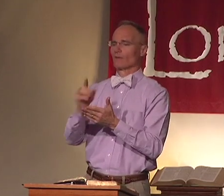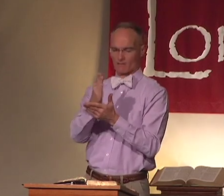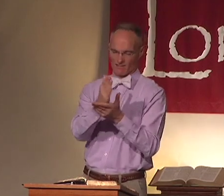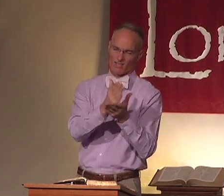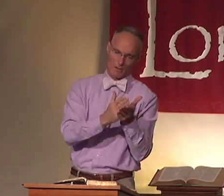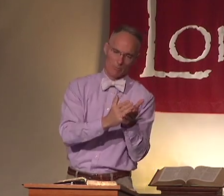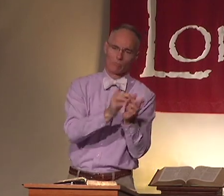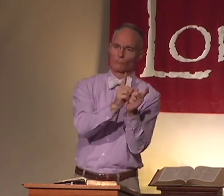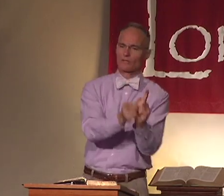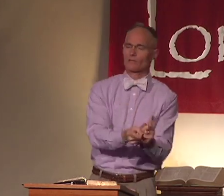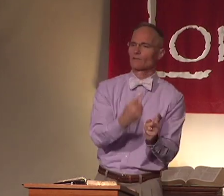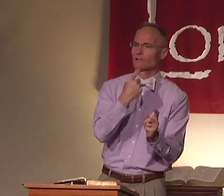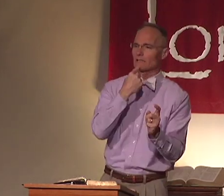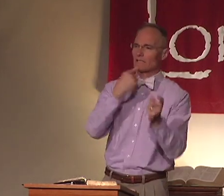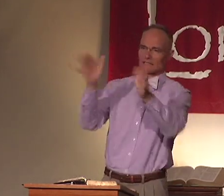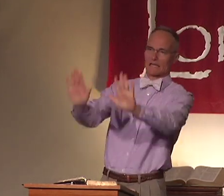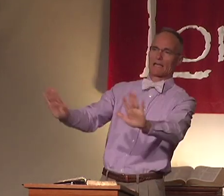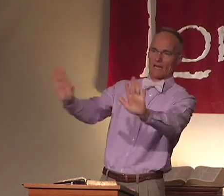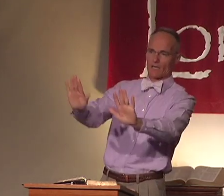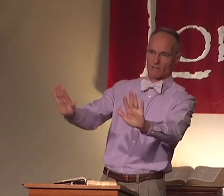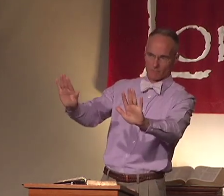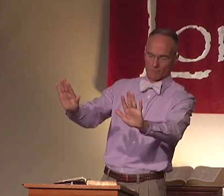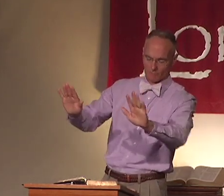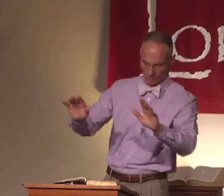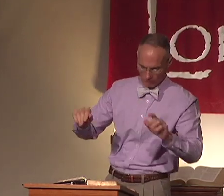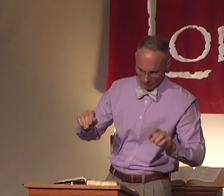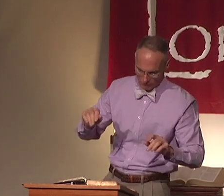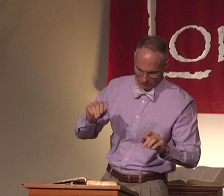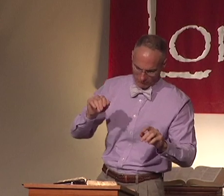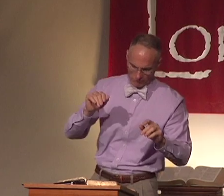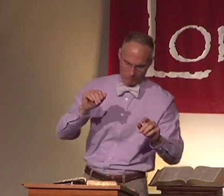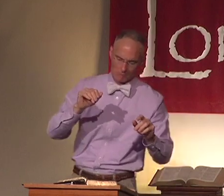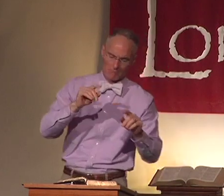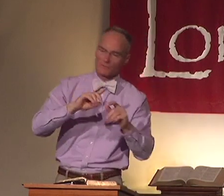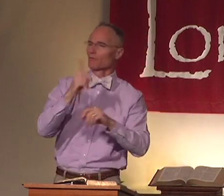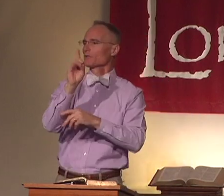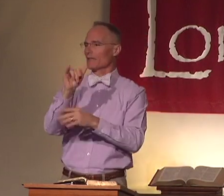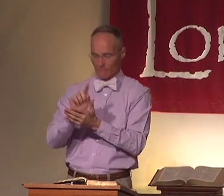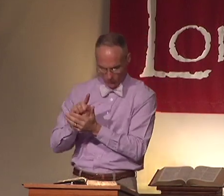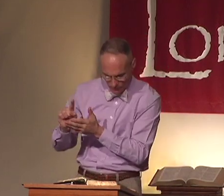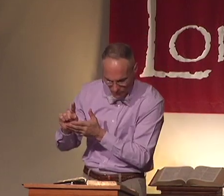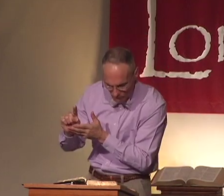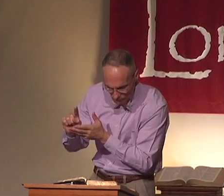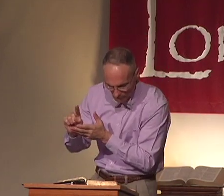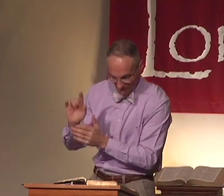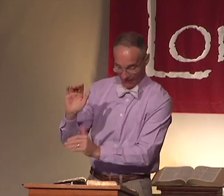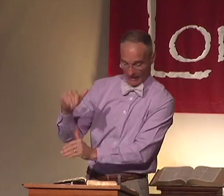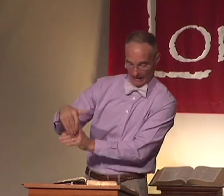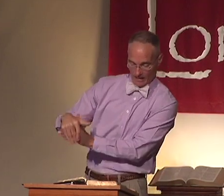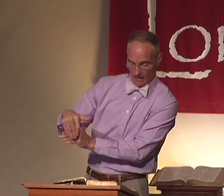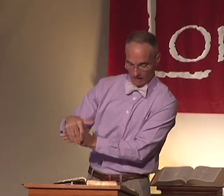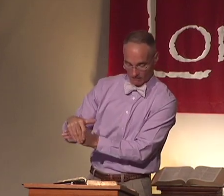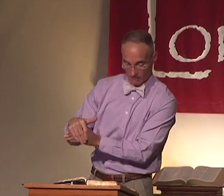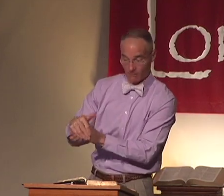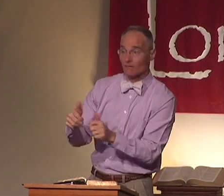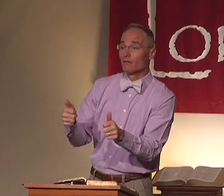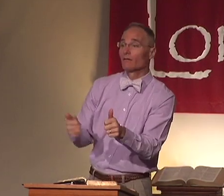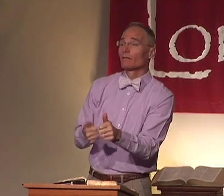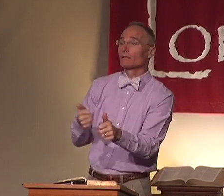says on the evening of the first day of the week, the translation says it was Sunday. The first day of the week, in the